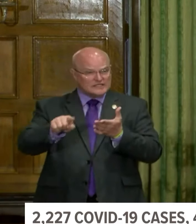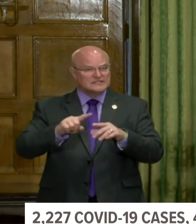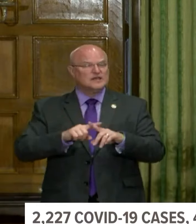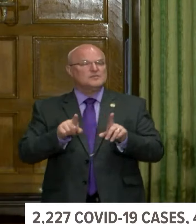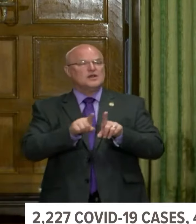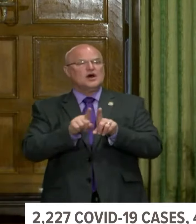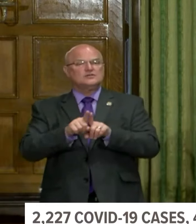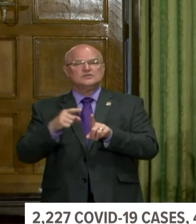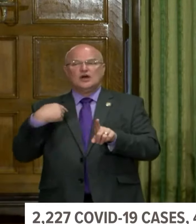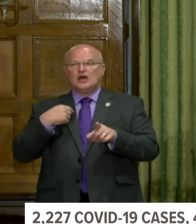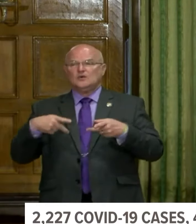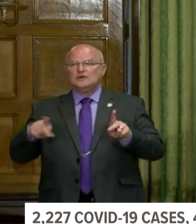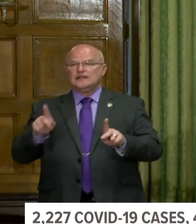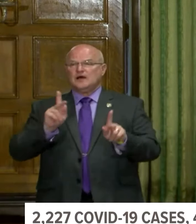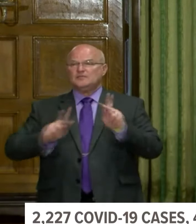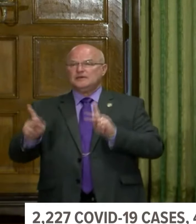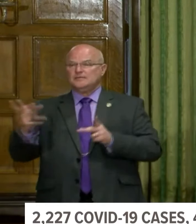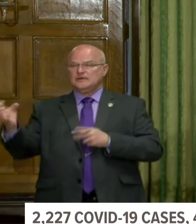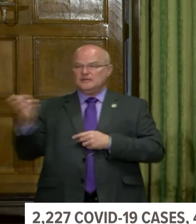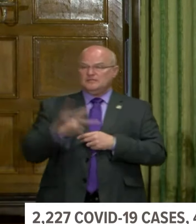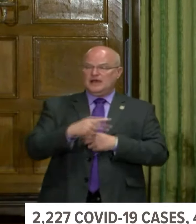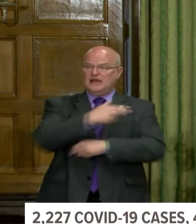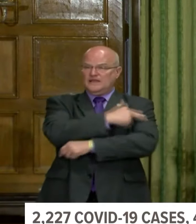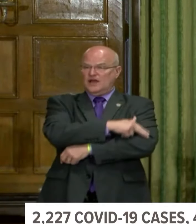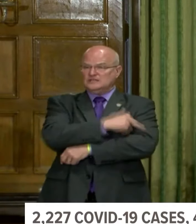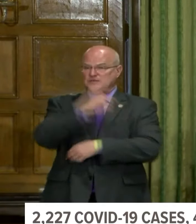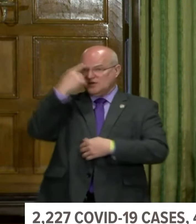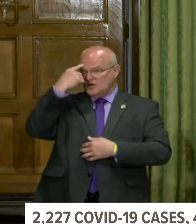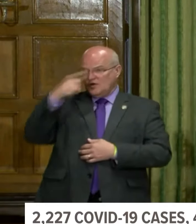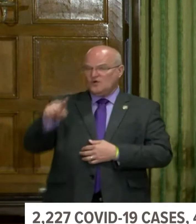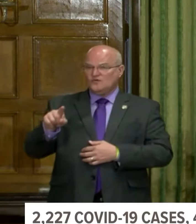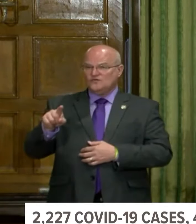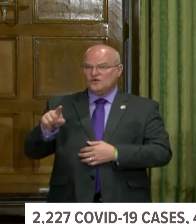also as we allow patients to come back to hospitals for